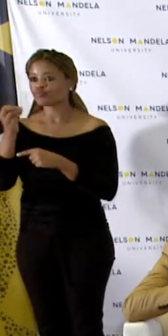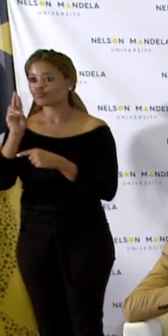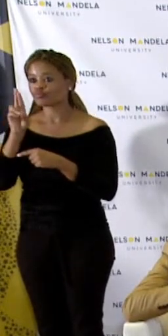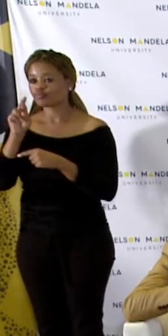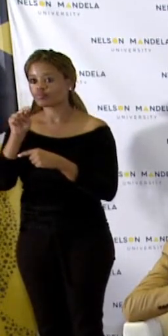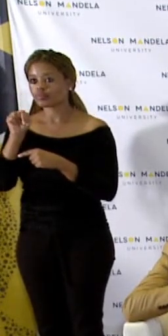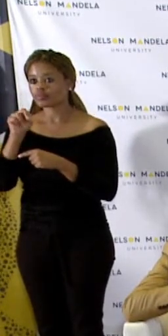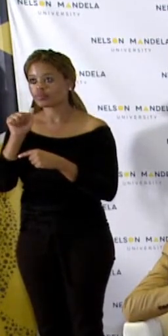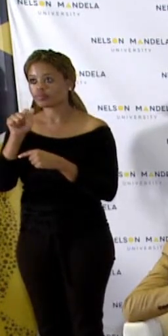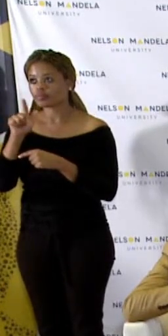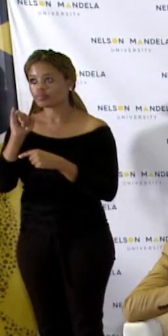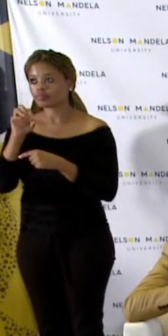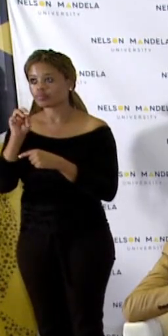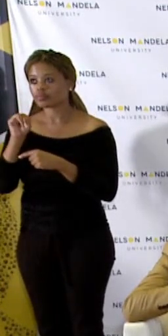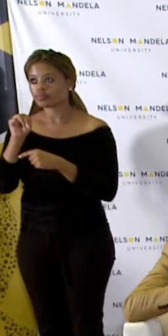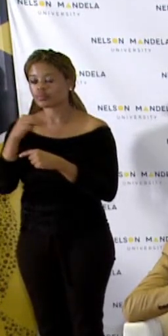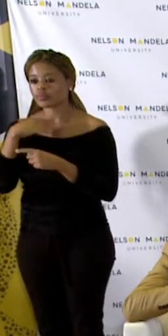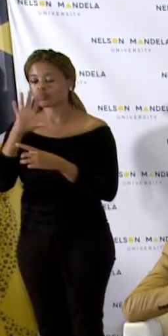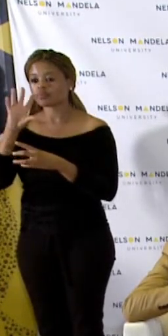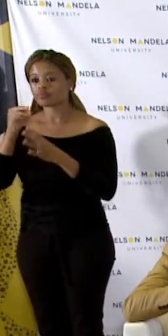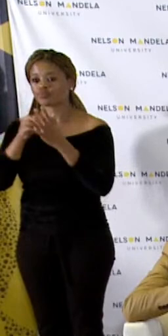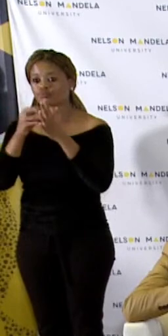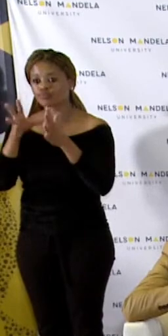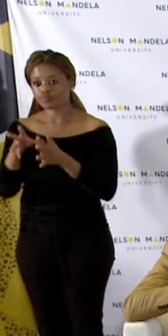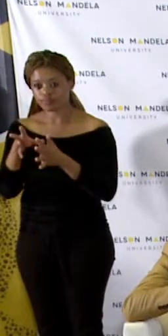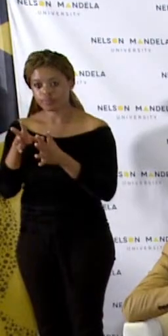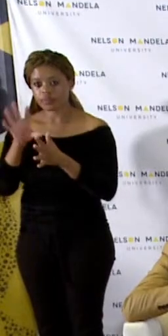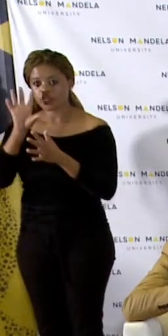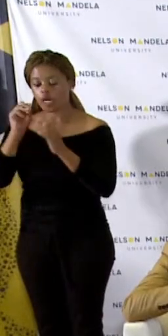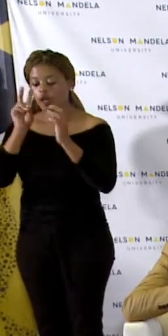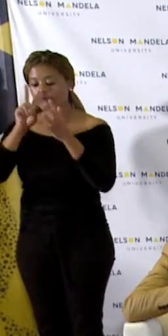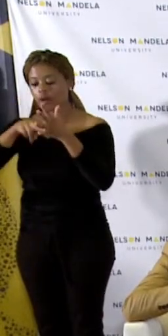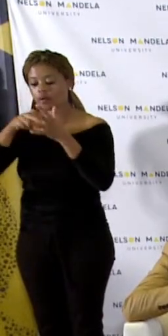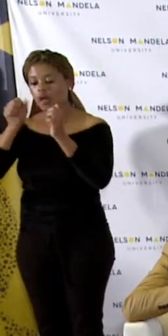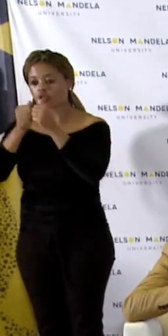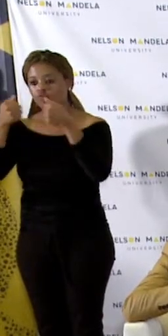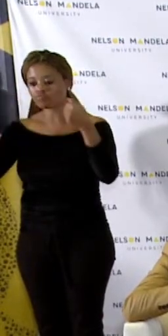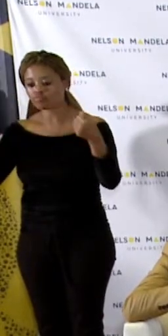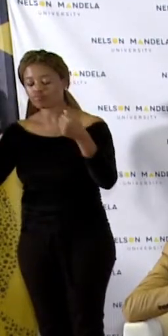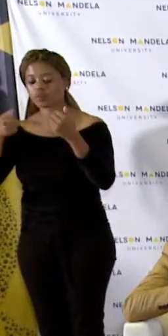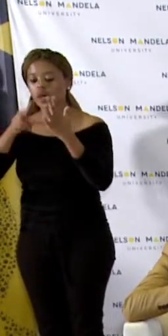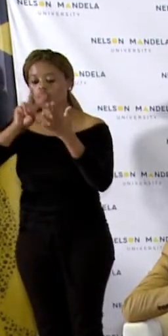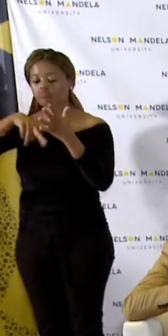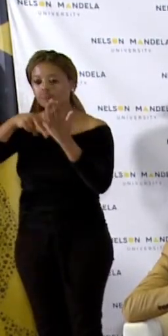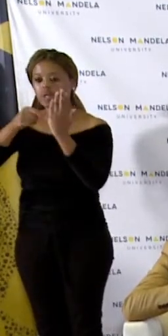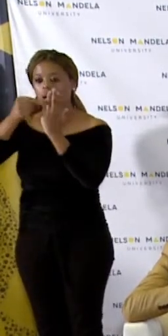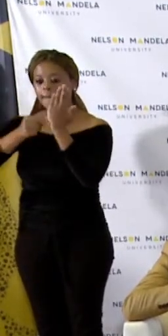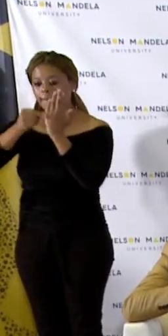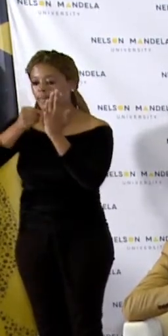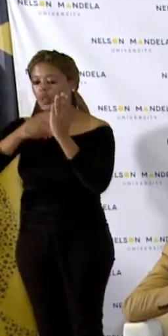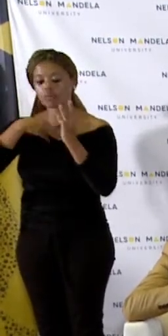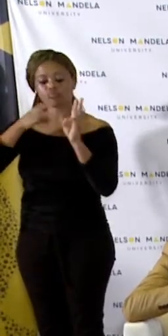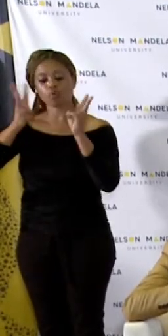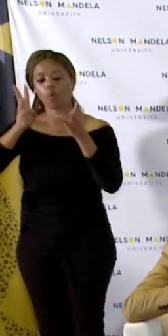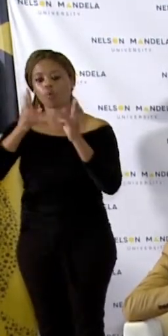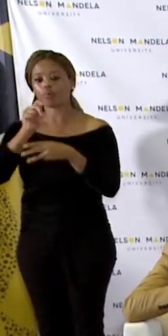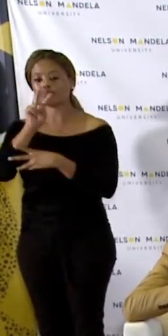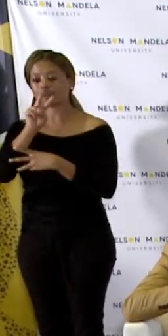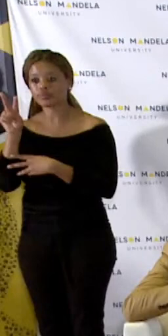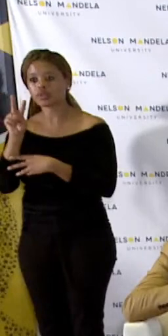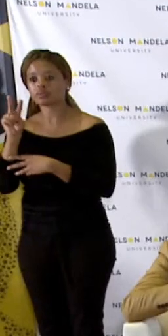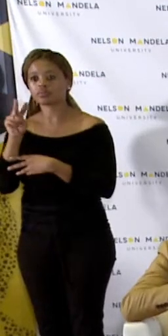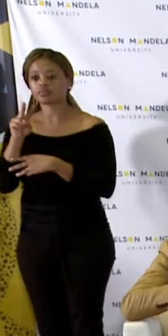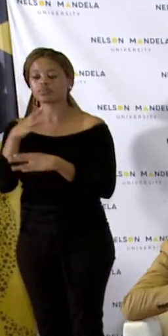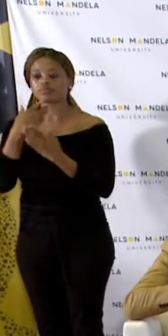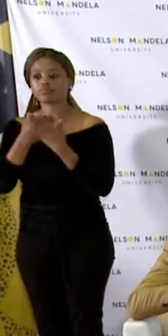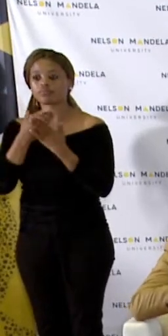who? I ask my own students, and they don't read newspapers, they don't read magazines, they don't watch television, except